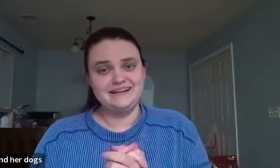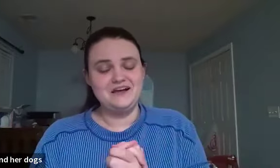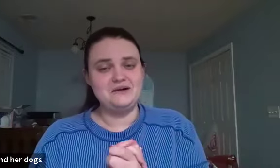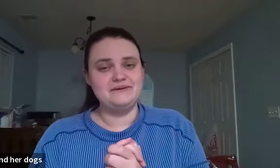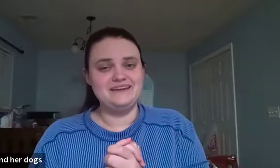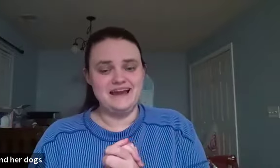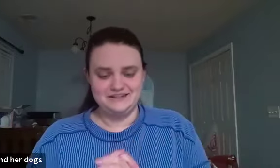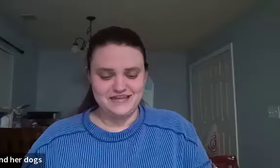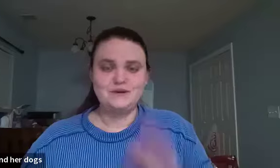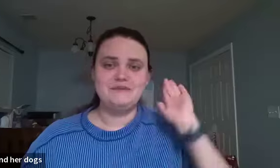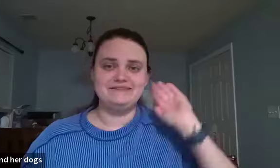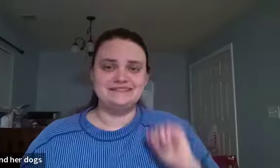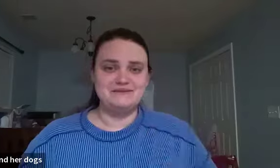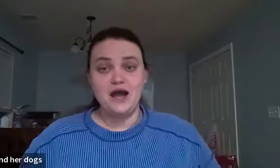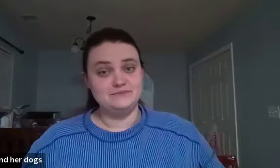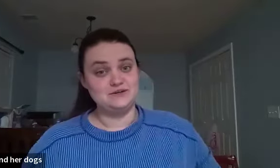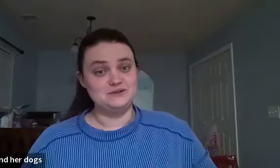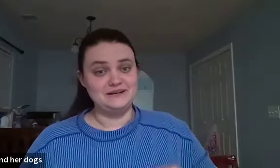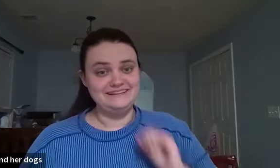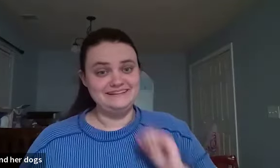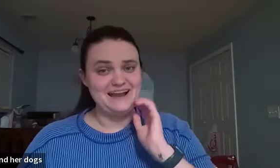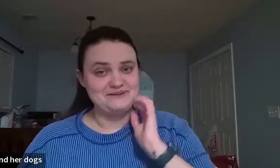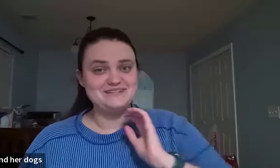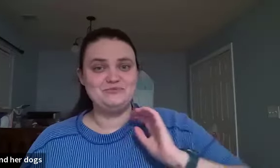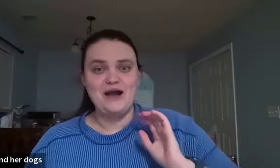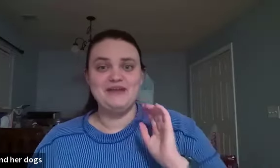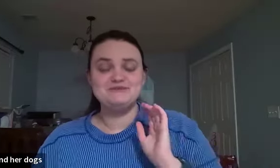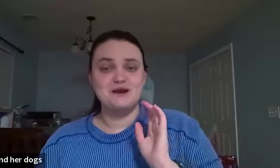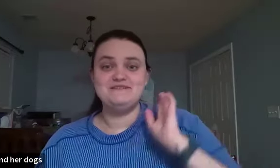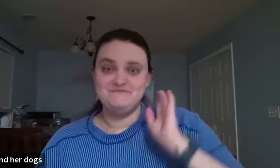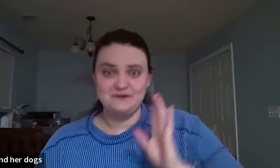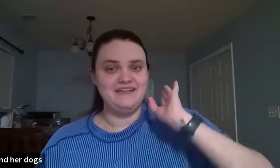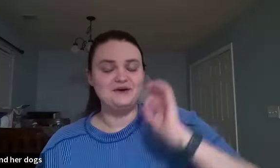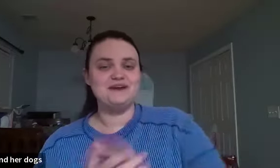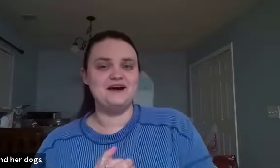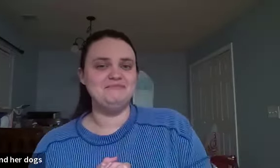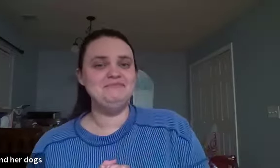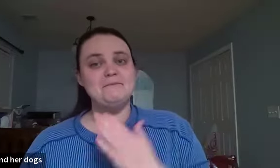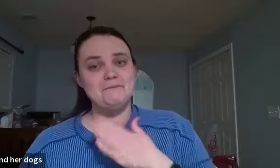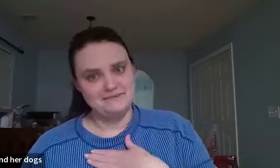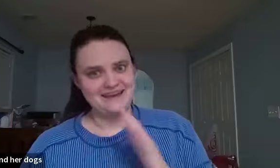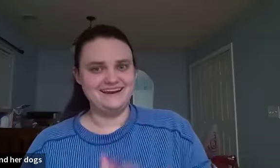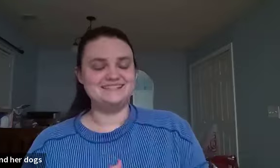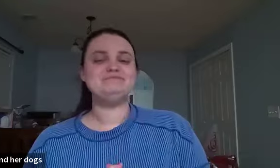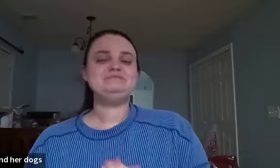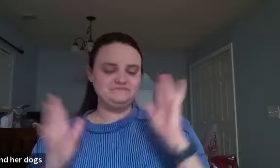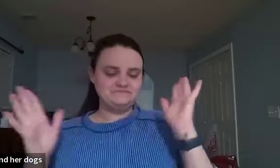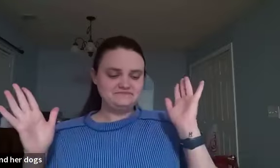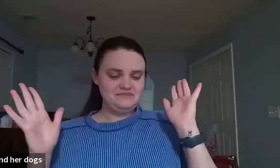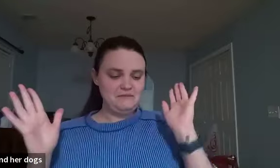it. And that's why I banged the table. I'm so sorry. I realized, wow, that was probably very loud. My bad, guys.